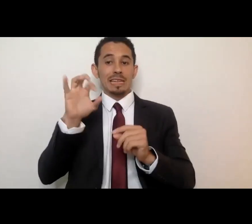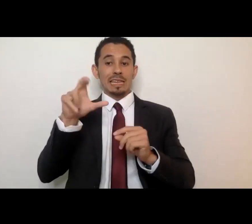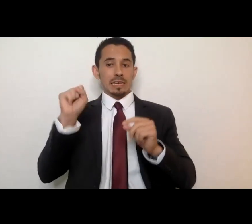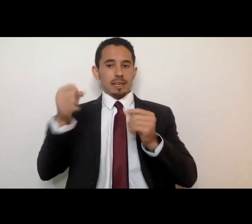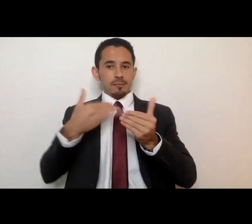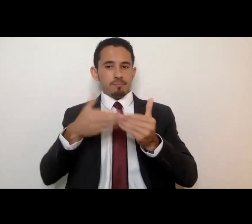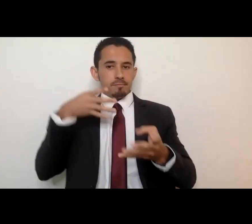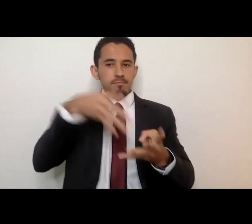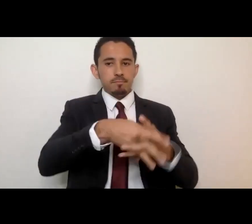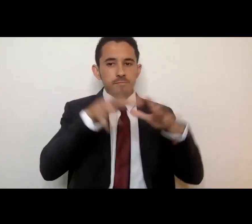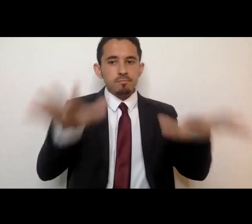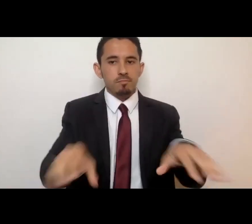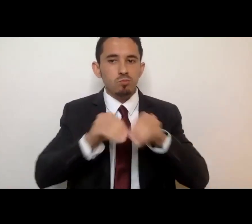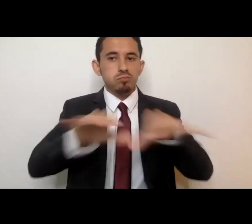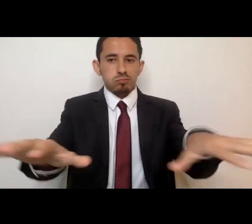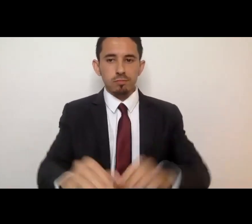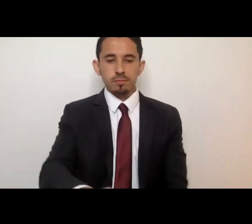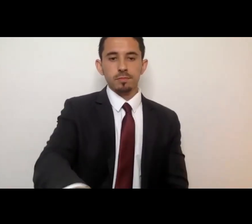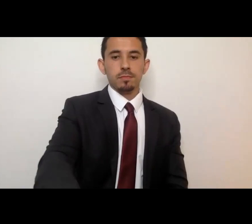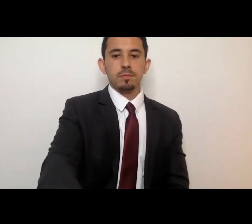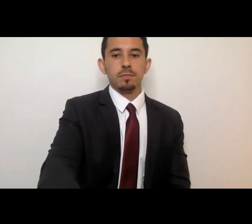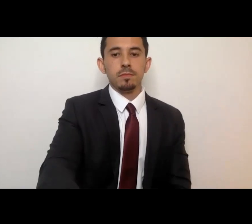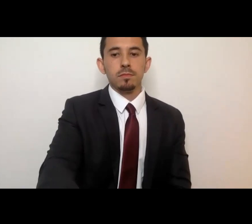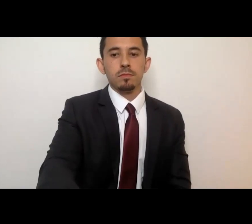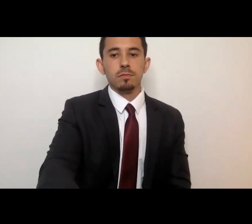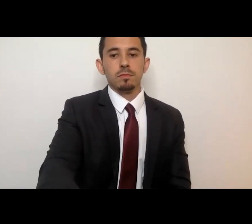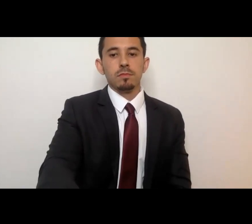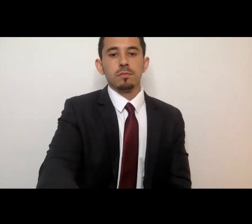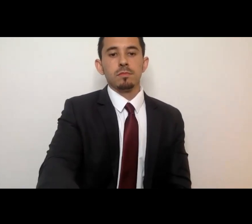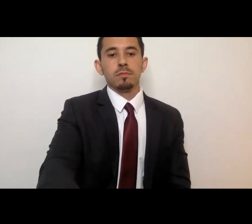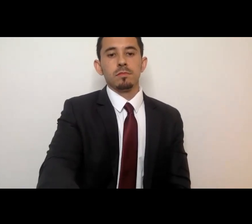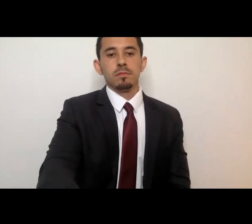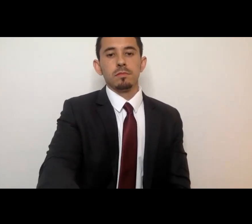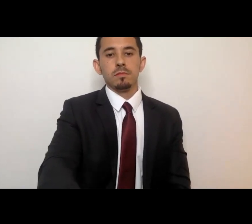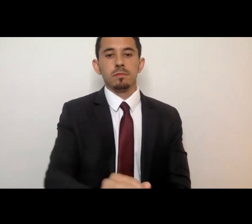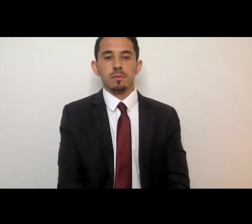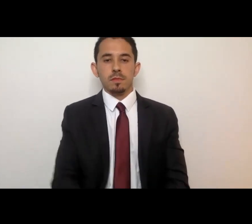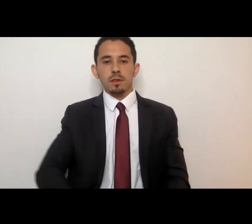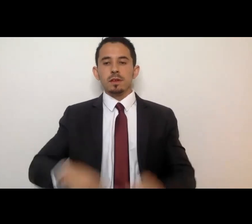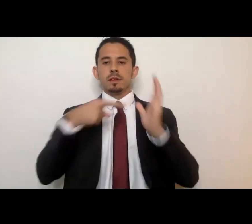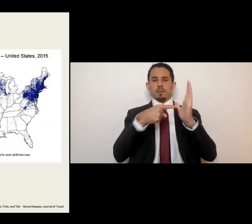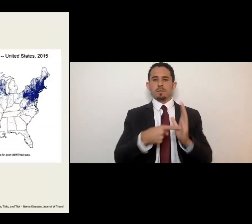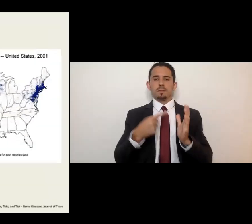Areas that were previously colder are warming up, allowing ticks to settle and spread into new areas.